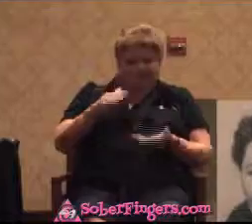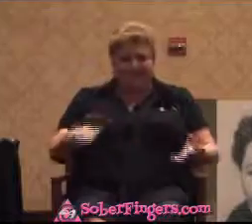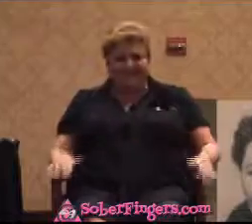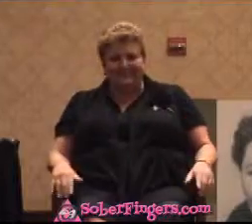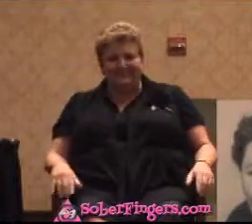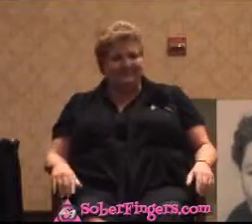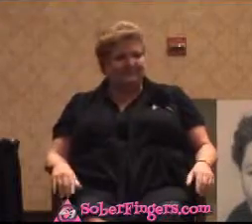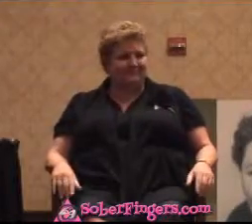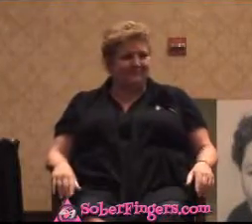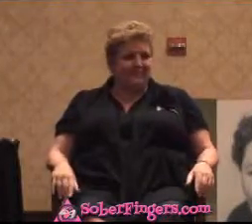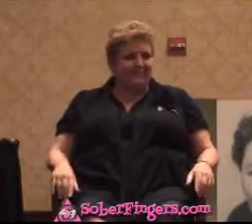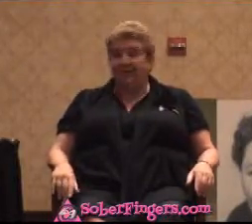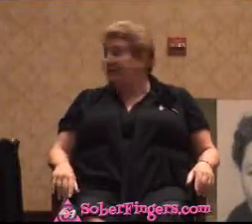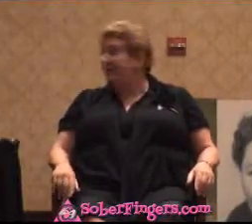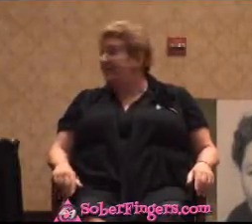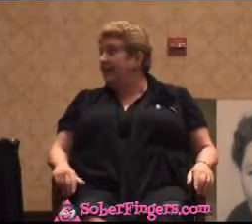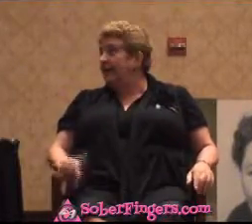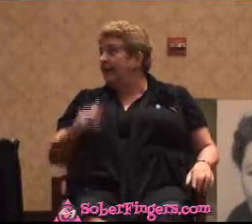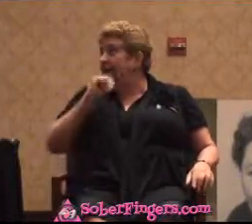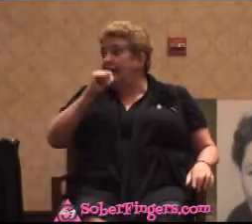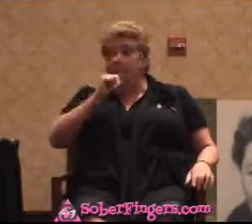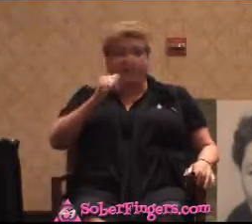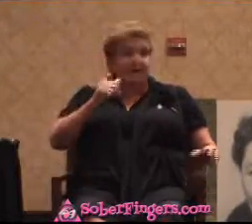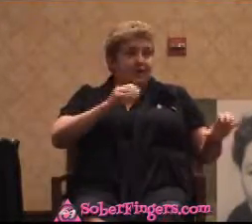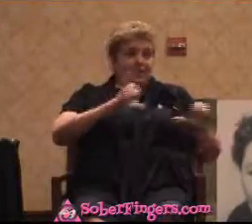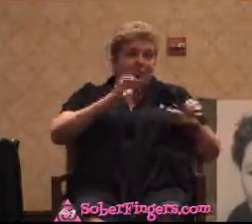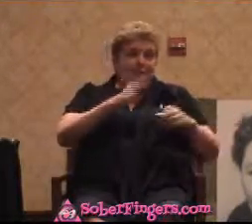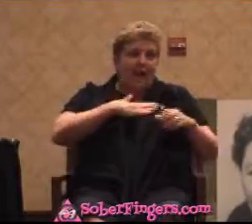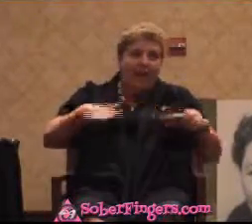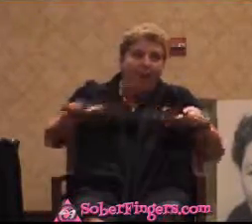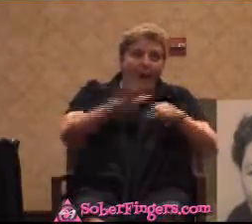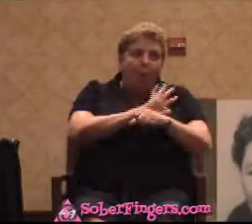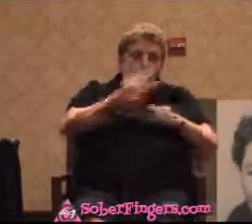I'm not going to let go of my whole 4-step, okay?